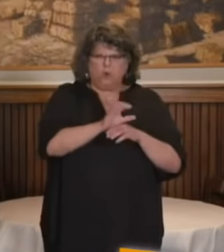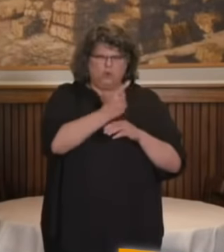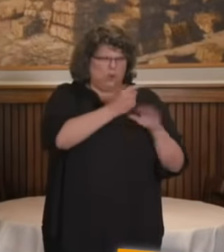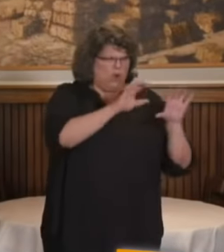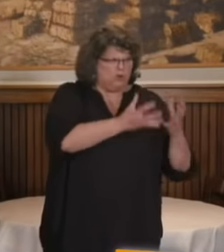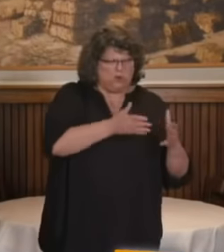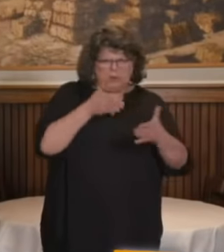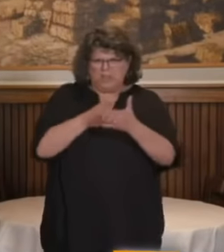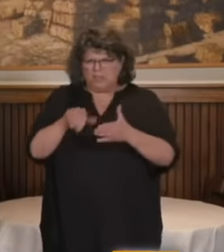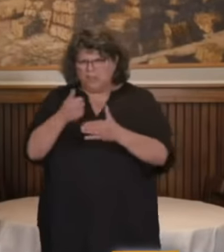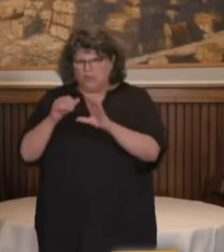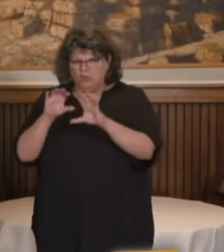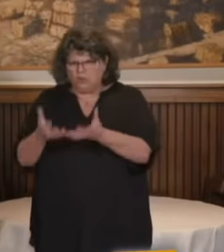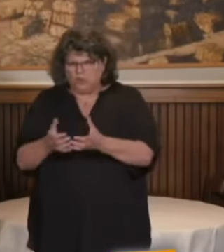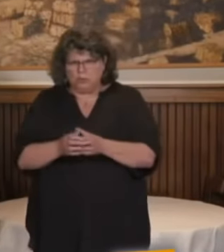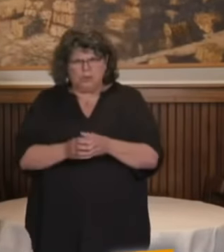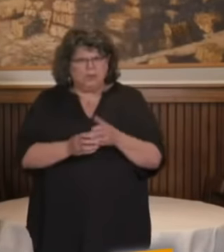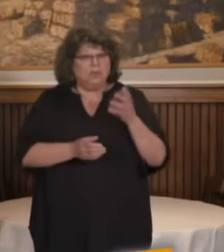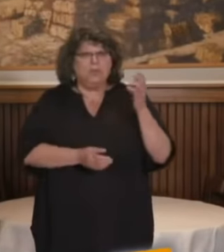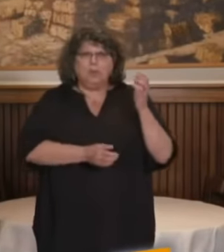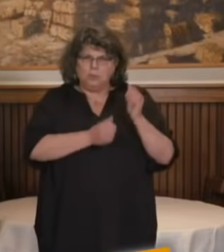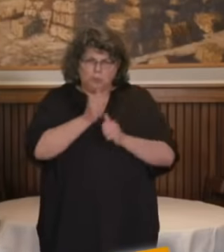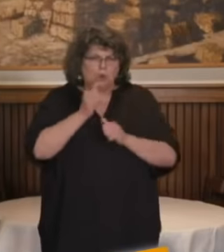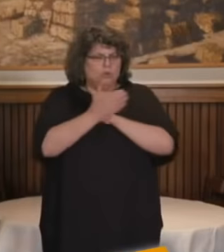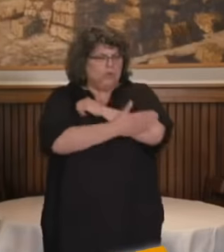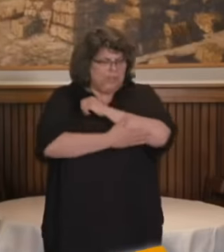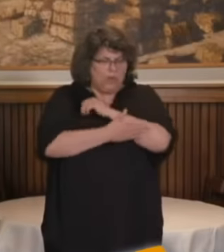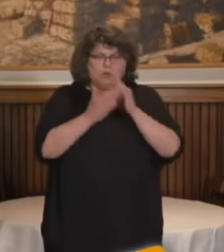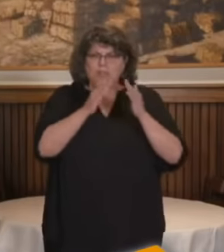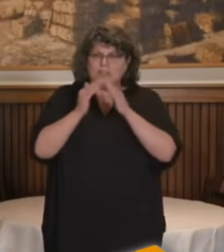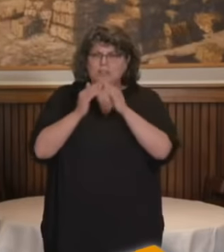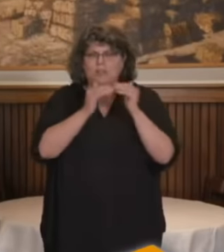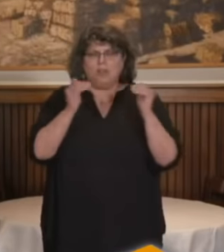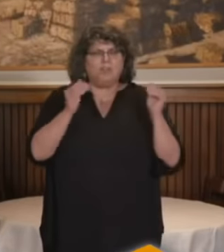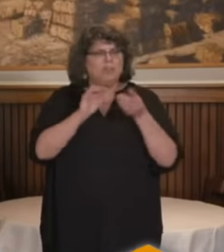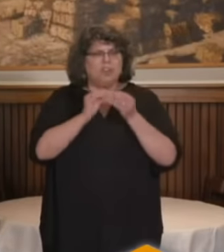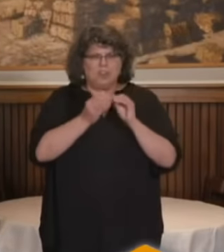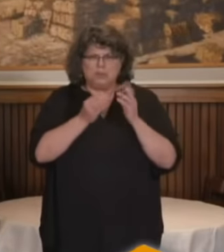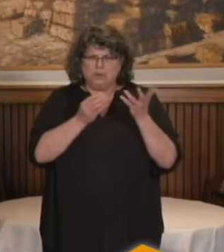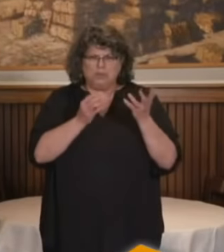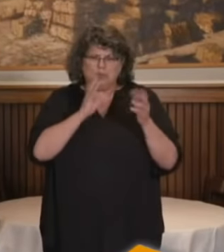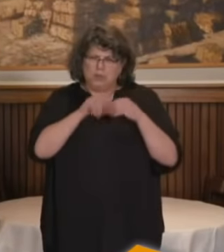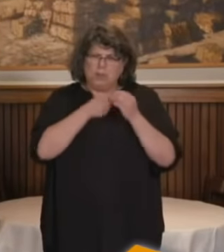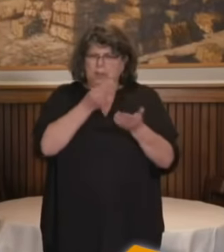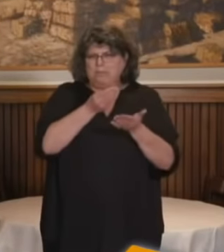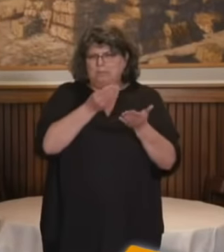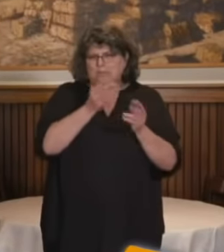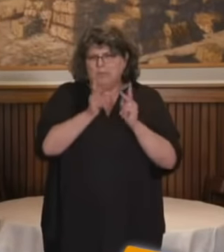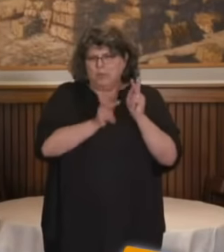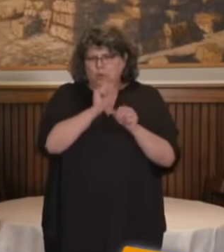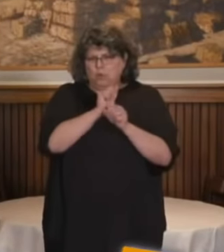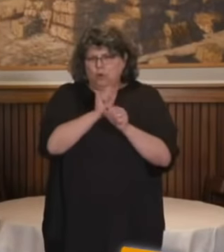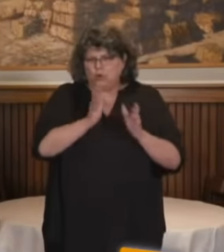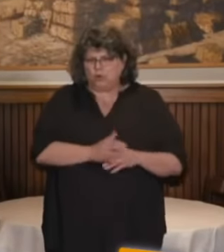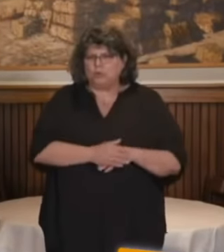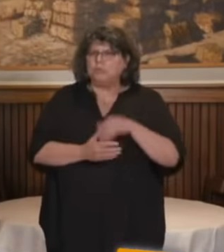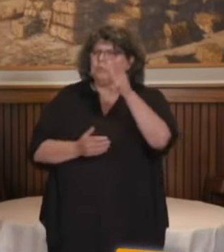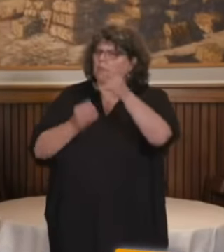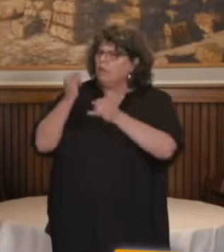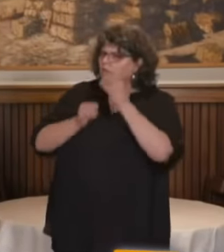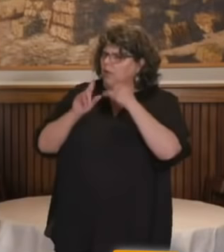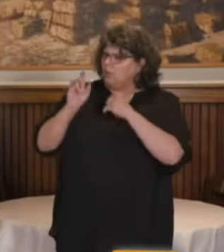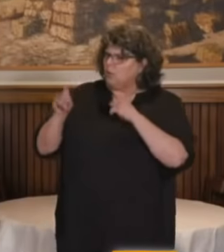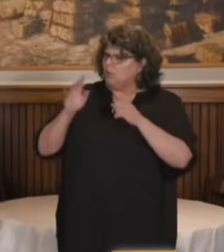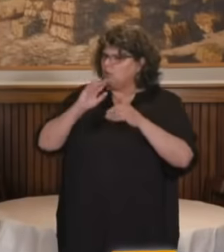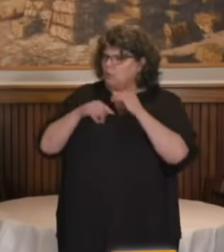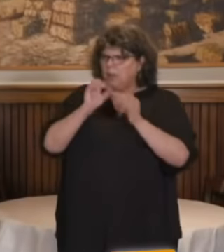magnitude of these budgets dominantly is personnel at the county and city levels. Final question. You just mentioned that sports could possibly reopen in June